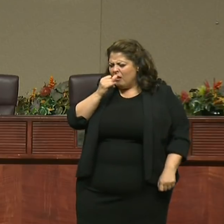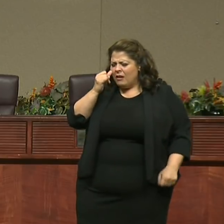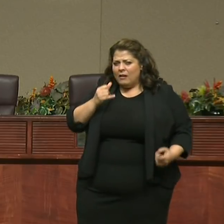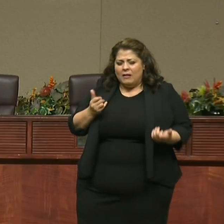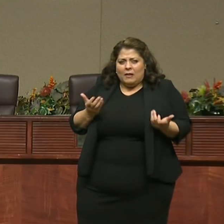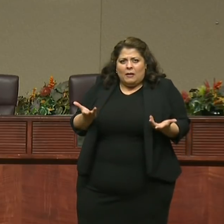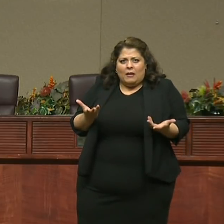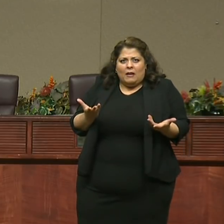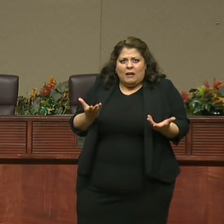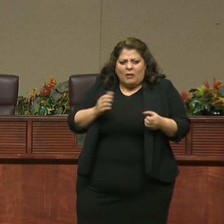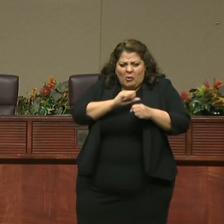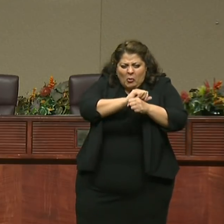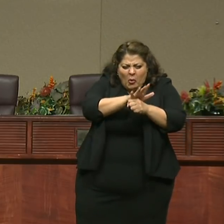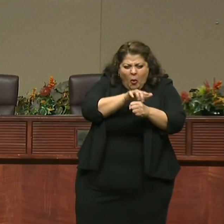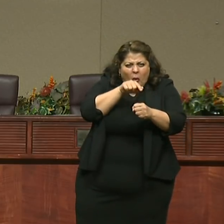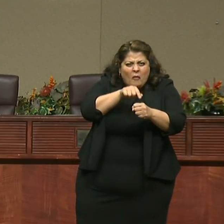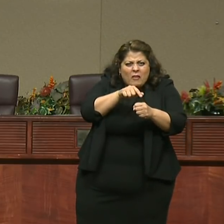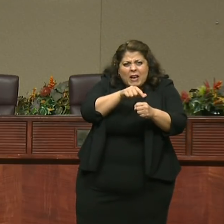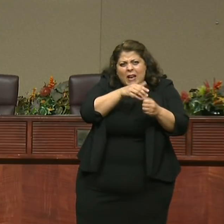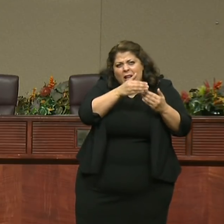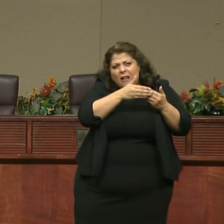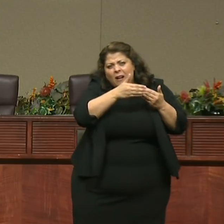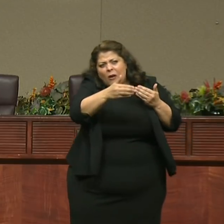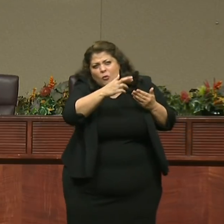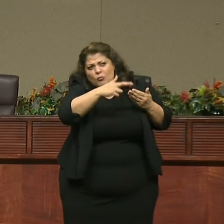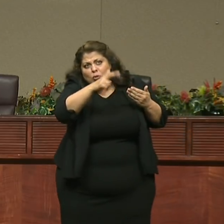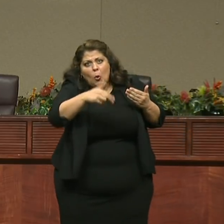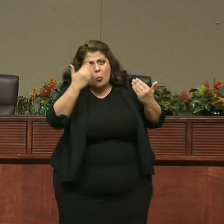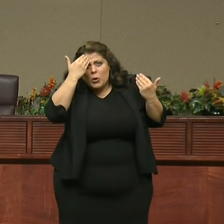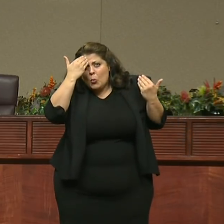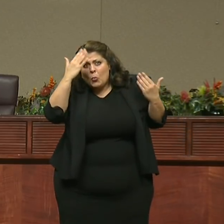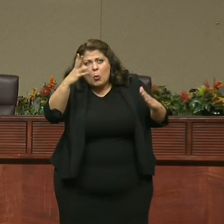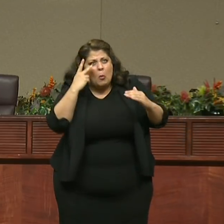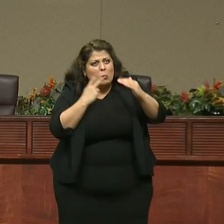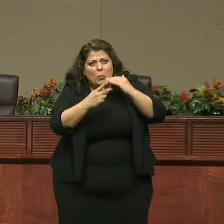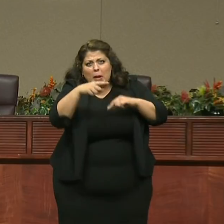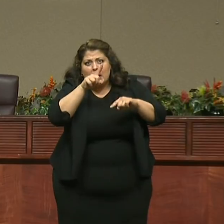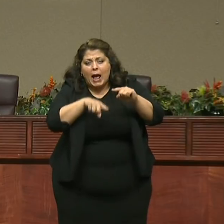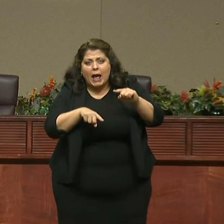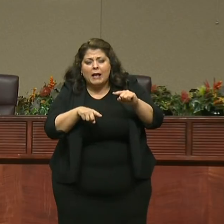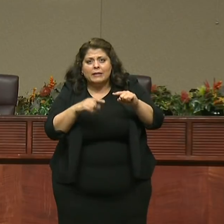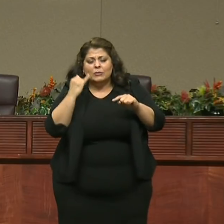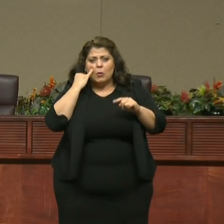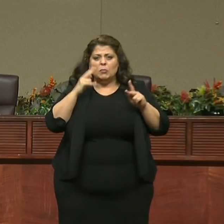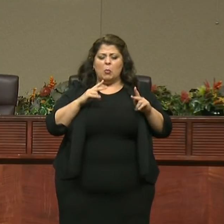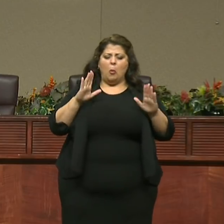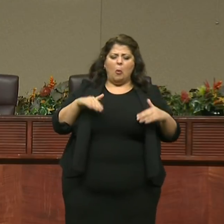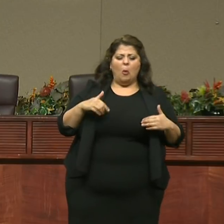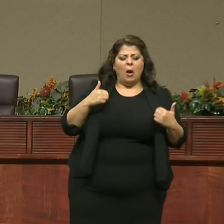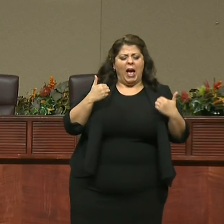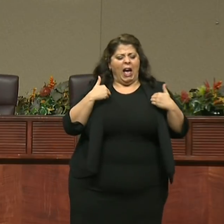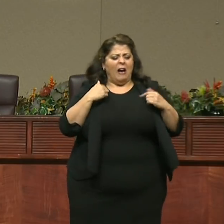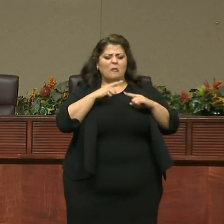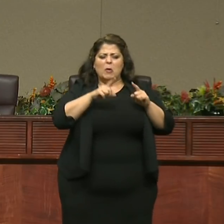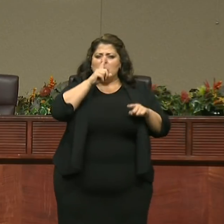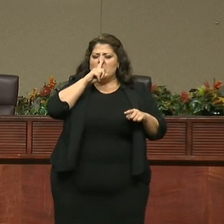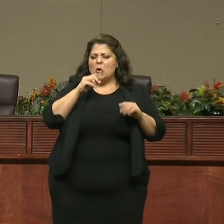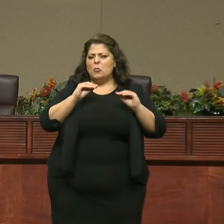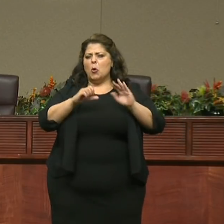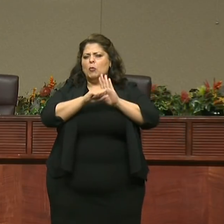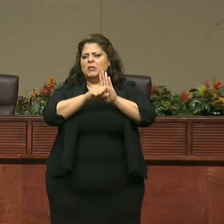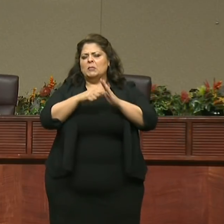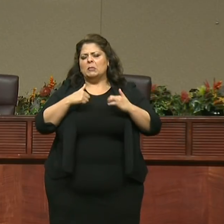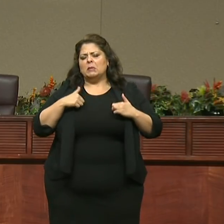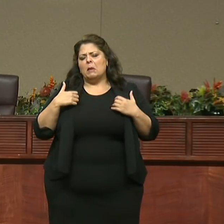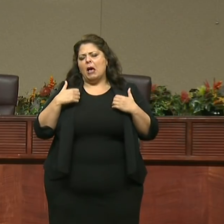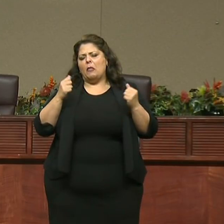what the effects of this virus is. We don't know that even if the asymptomatic people think that they're healthy and